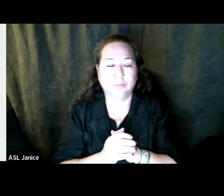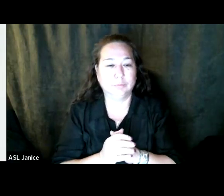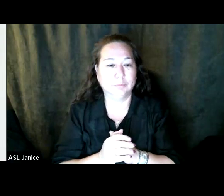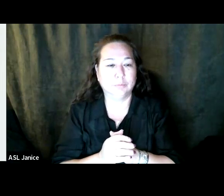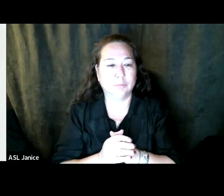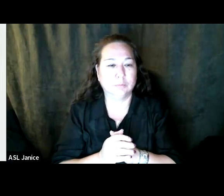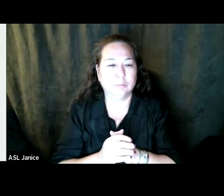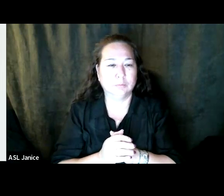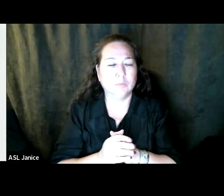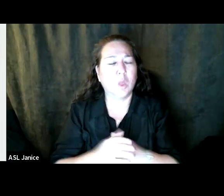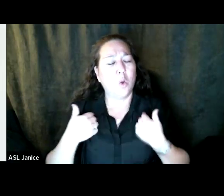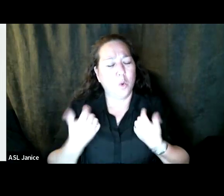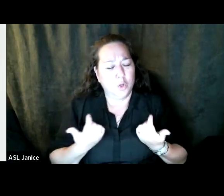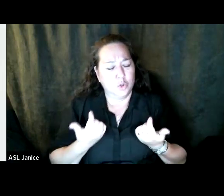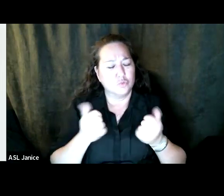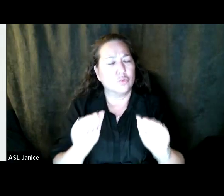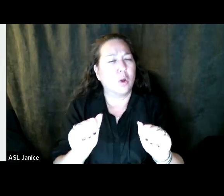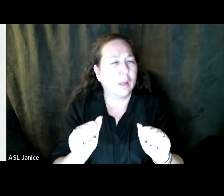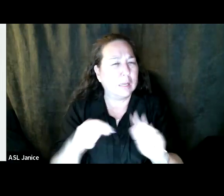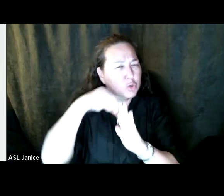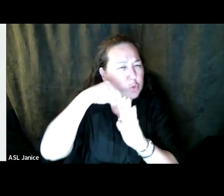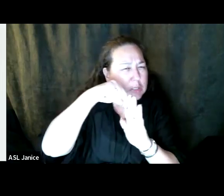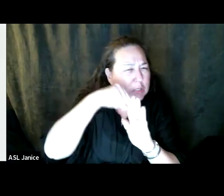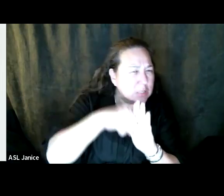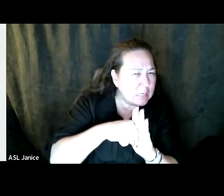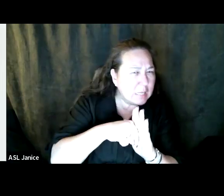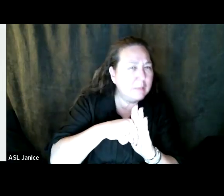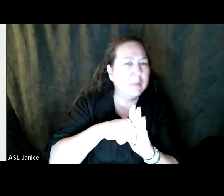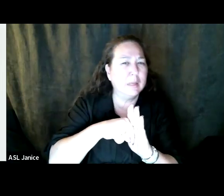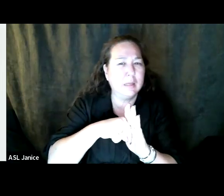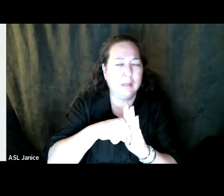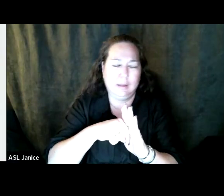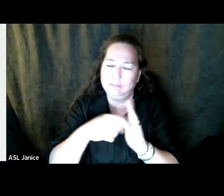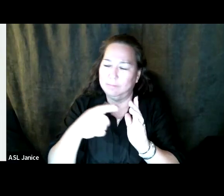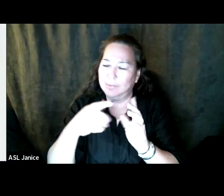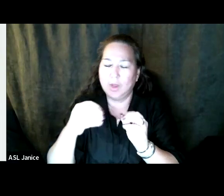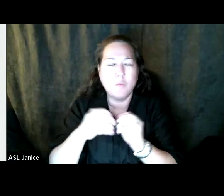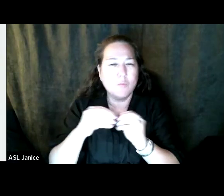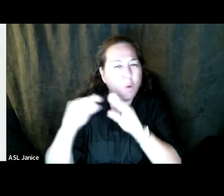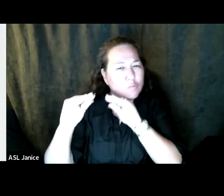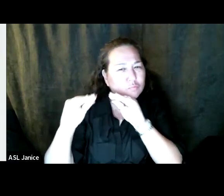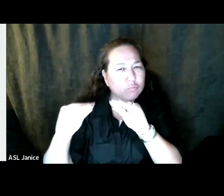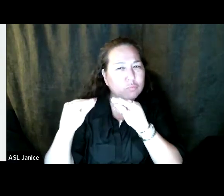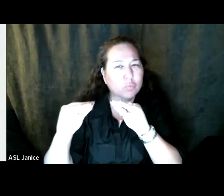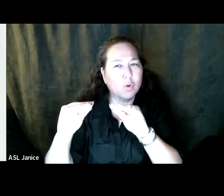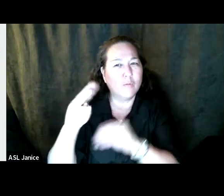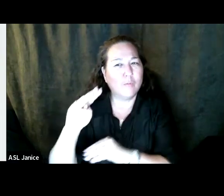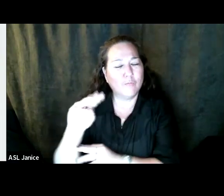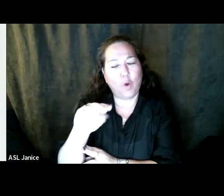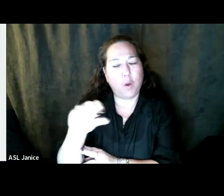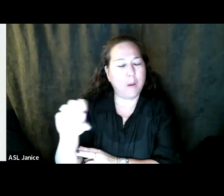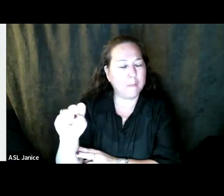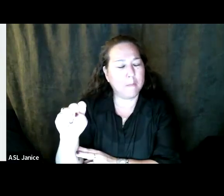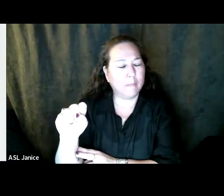We are trying to deepen and extend the workplace learning at Mass General Brigham for our grades 9